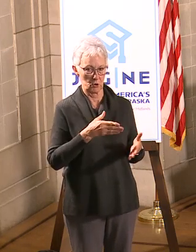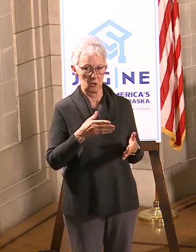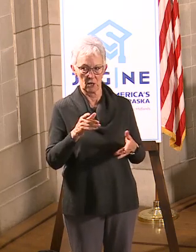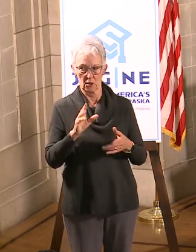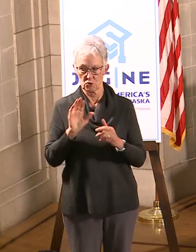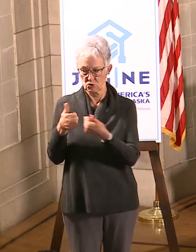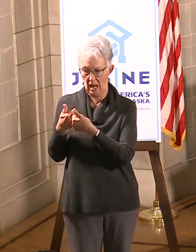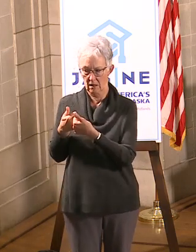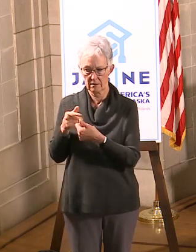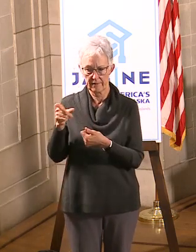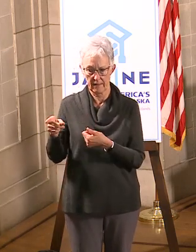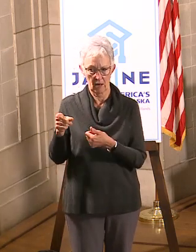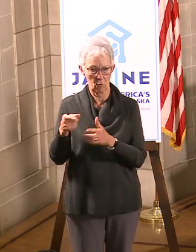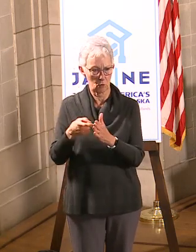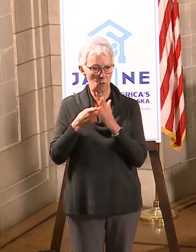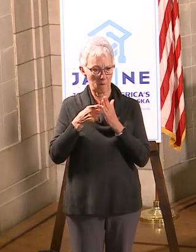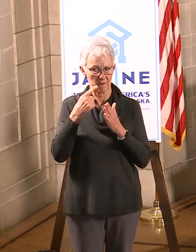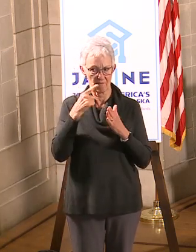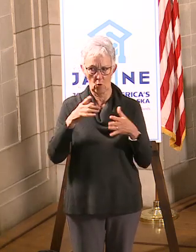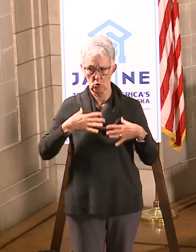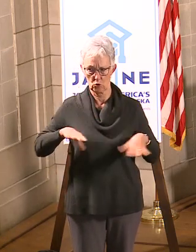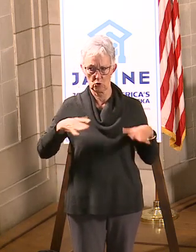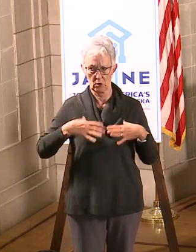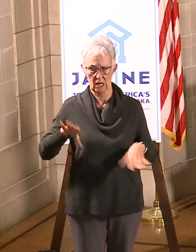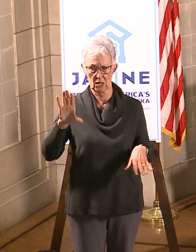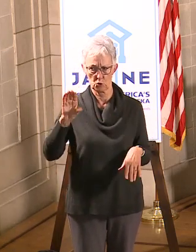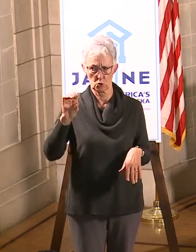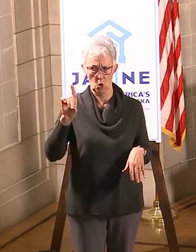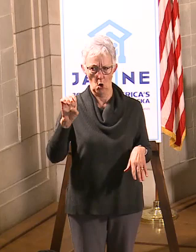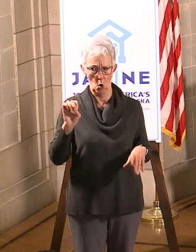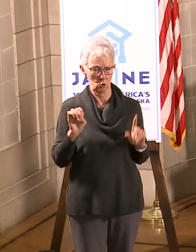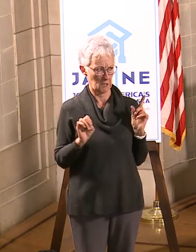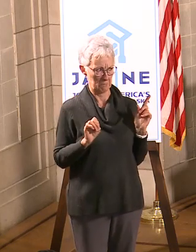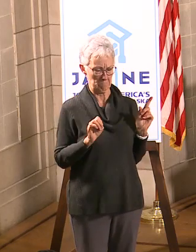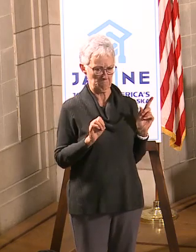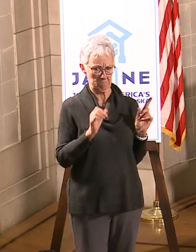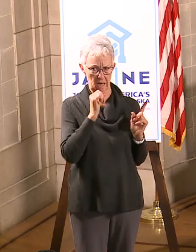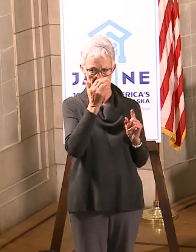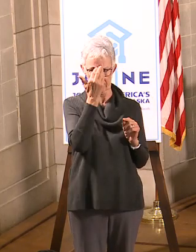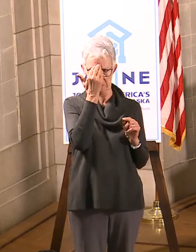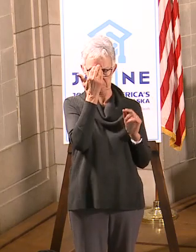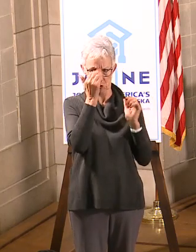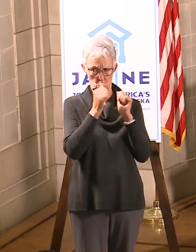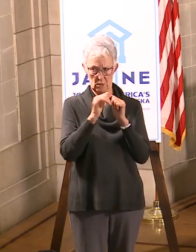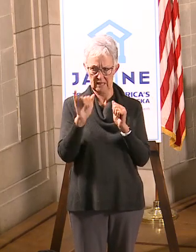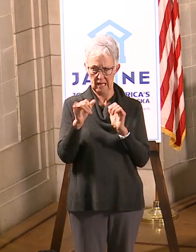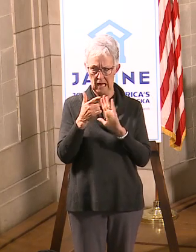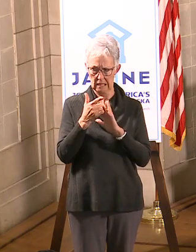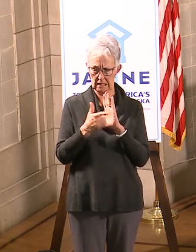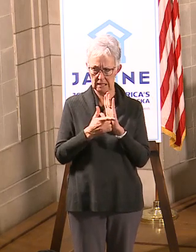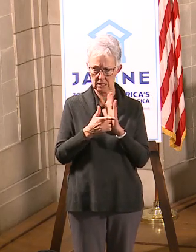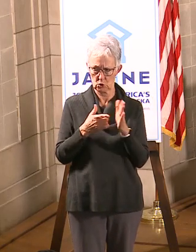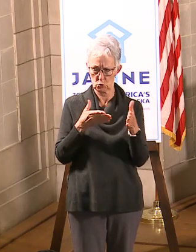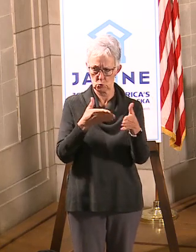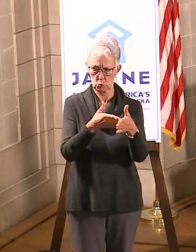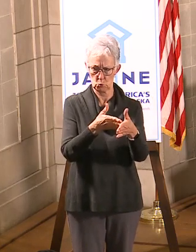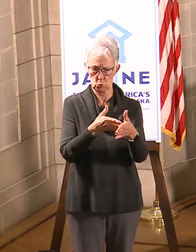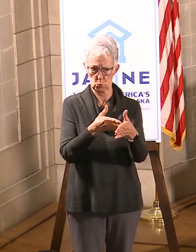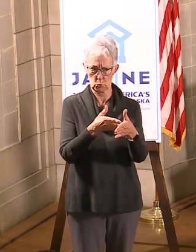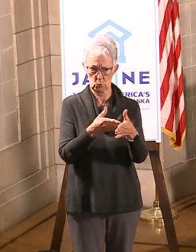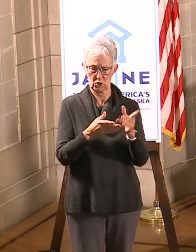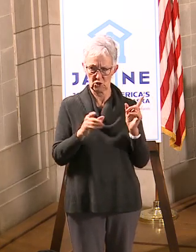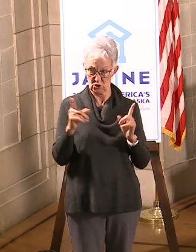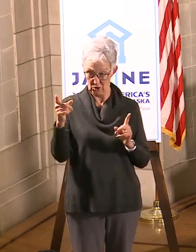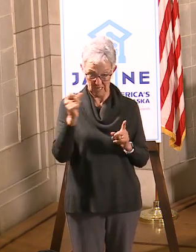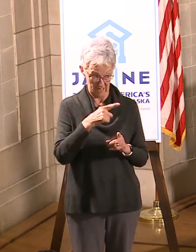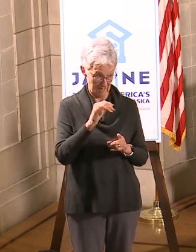in HHS. I'm not familiar with that, Becca, right offhand, so we'll have to get back to you. But she asked, is that the best use of time? There may be time